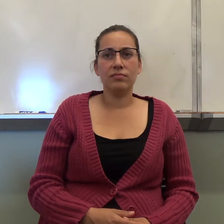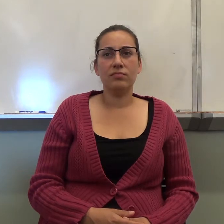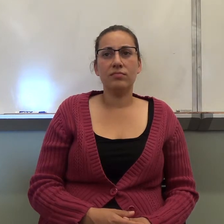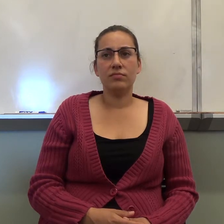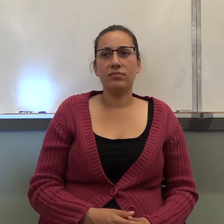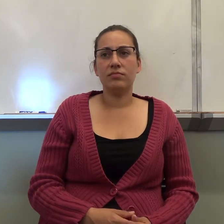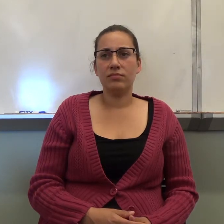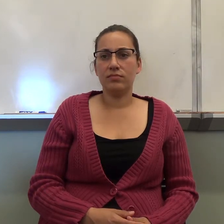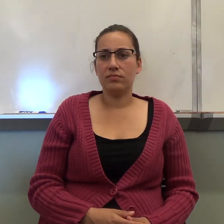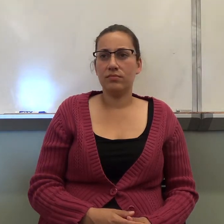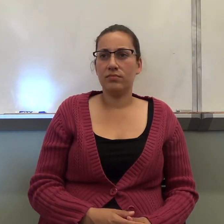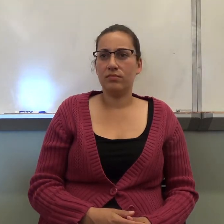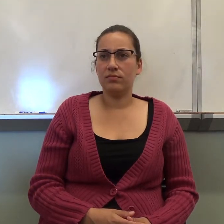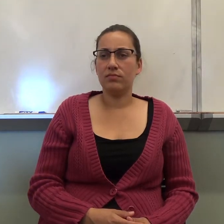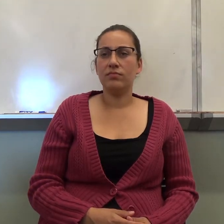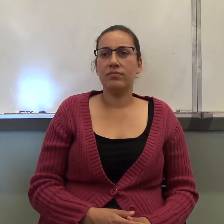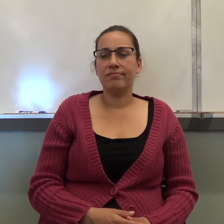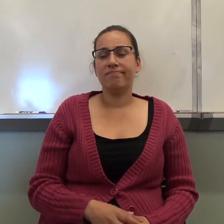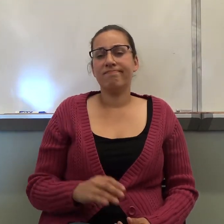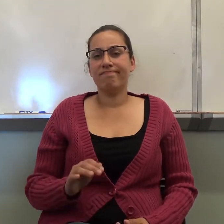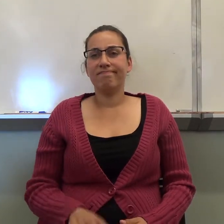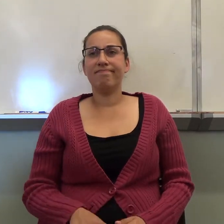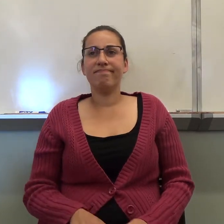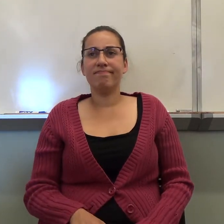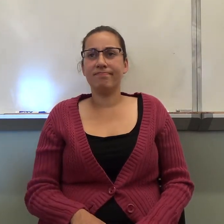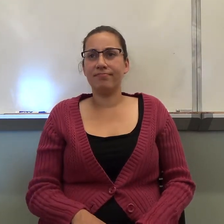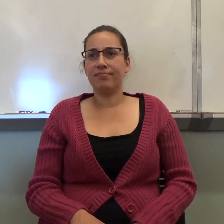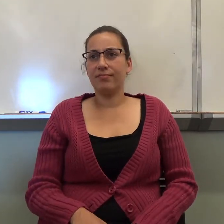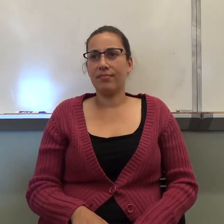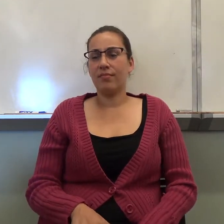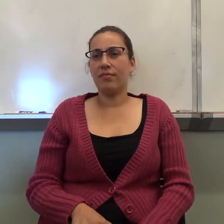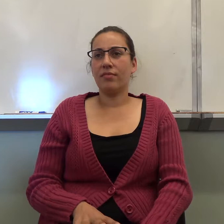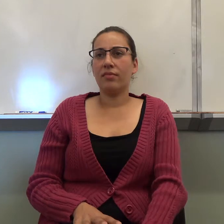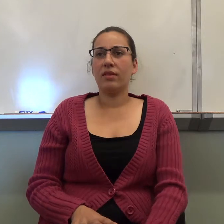Subtraction, the opposite of minus 3c is plus 3c.